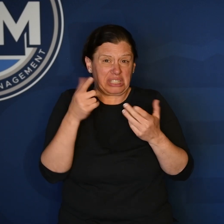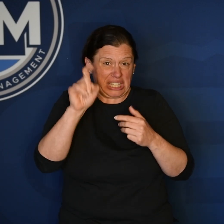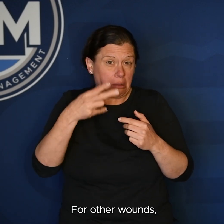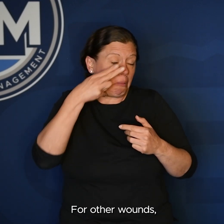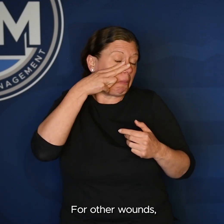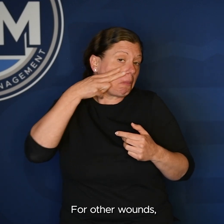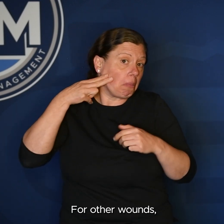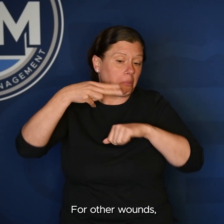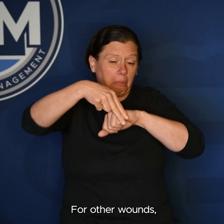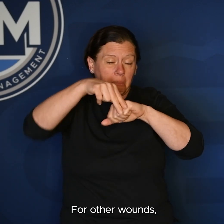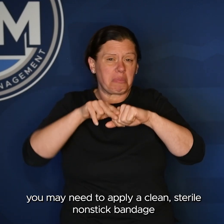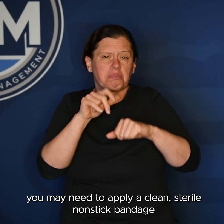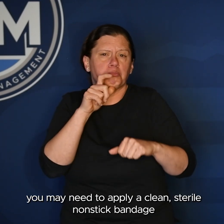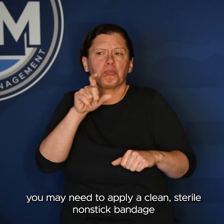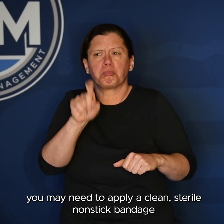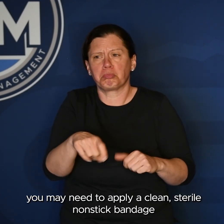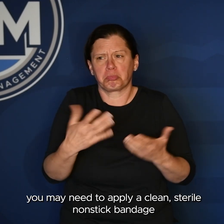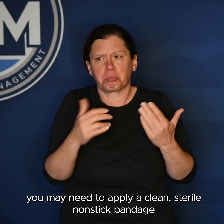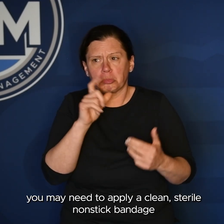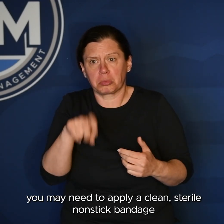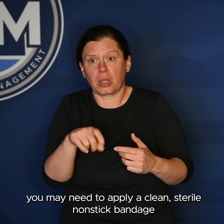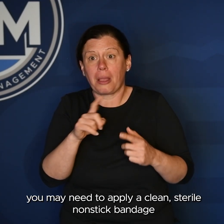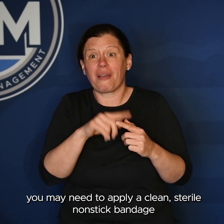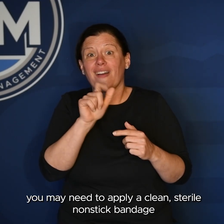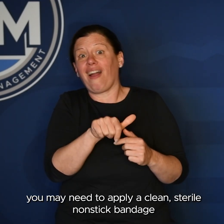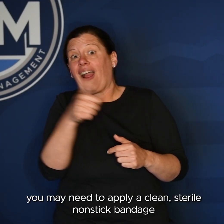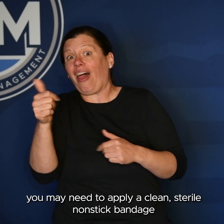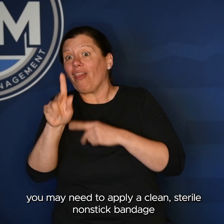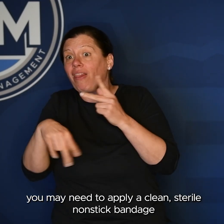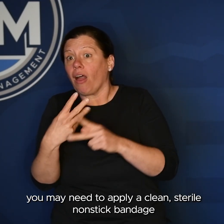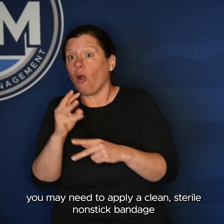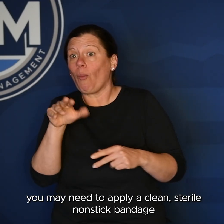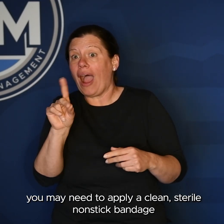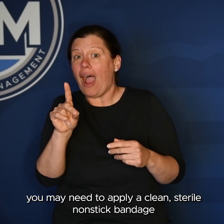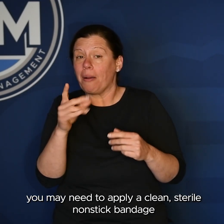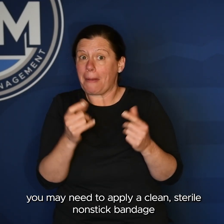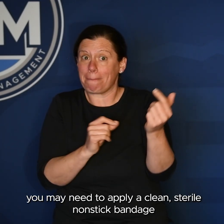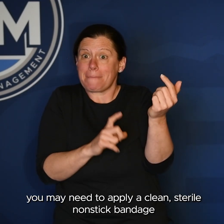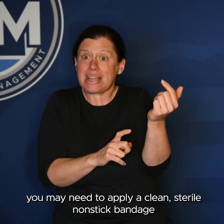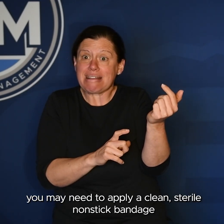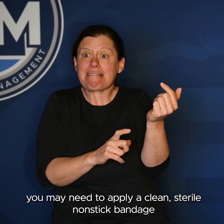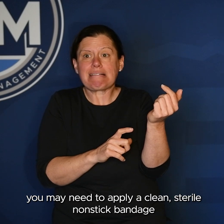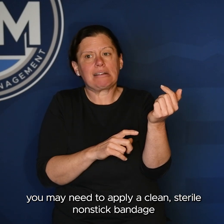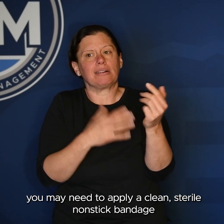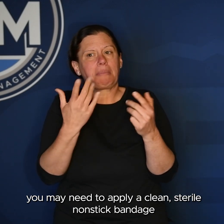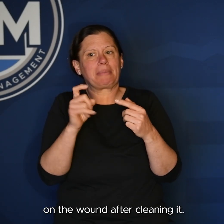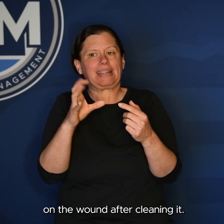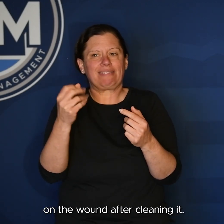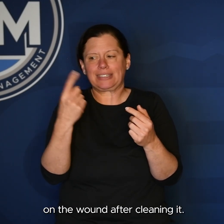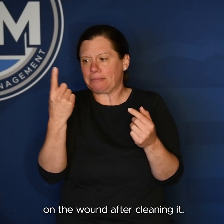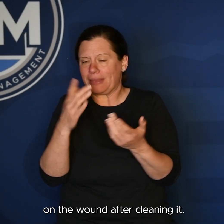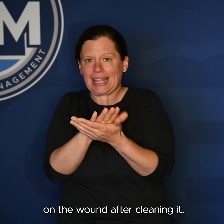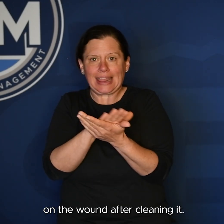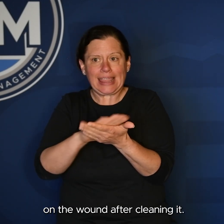For other wounds, you may need to apply a clean, sterile, non-stick bandage on the wound after cleaning